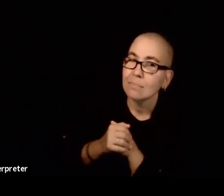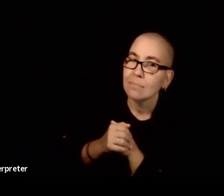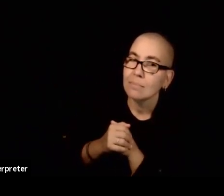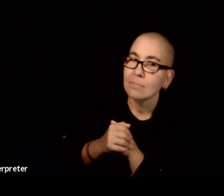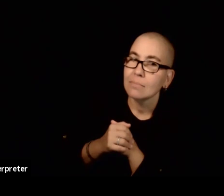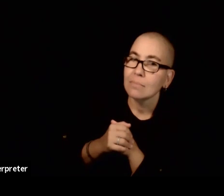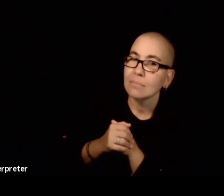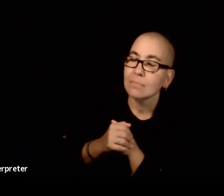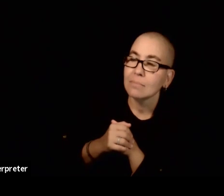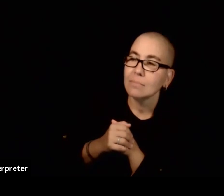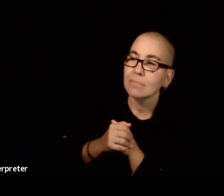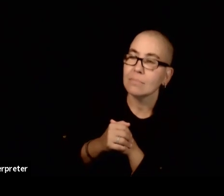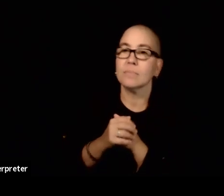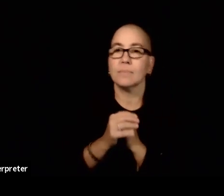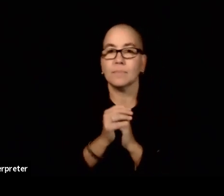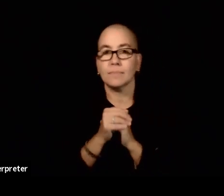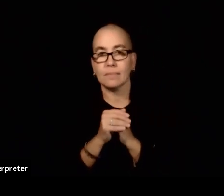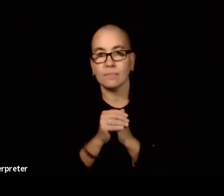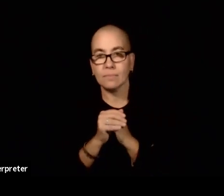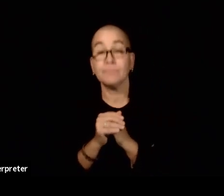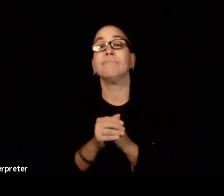Good question, Bill, and certainly we